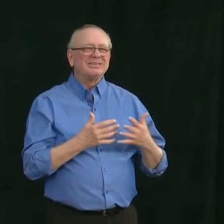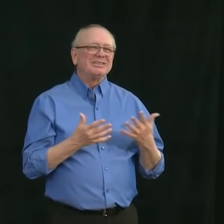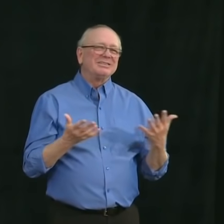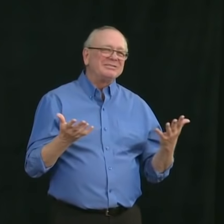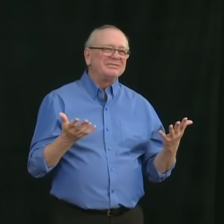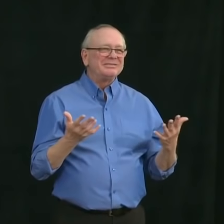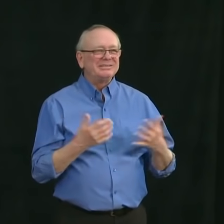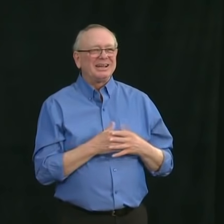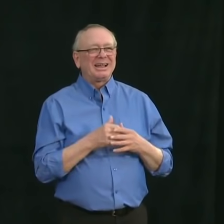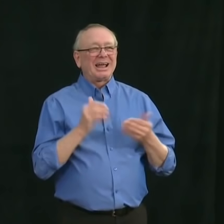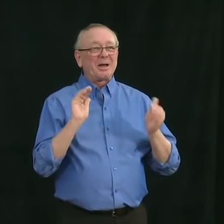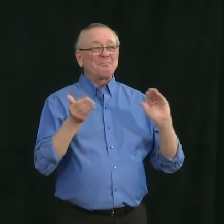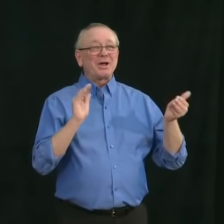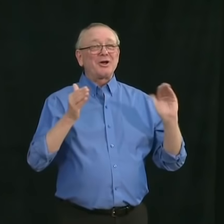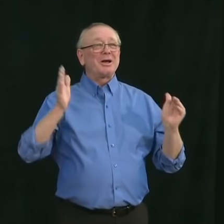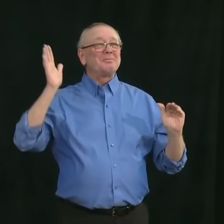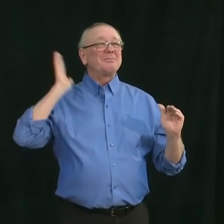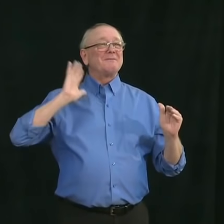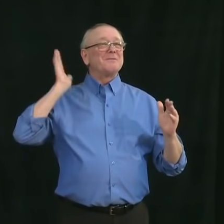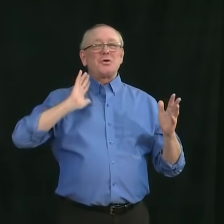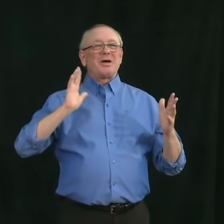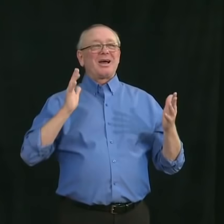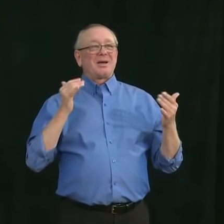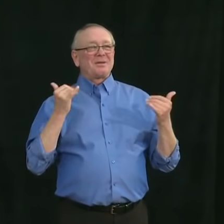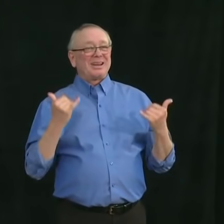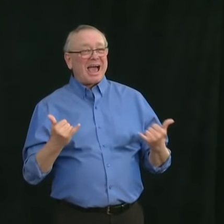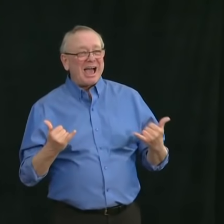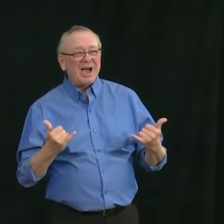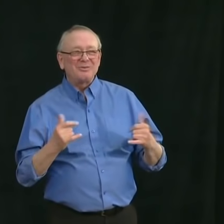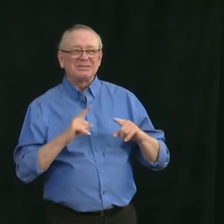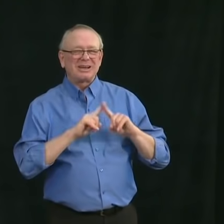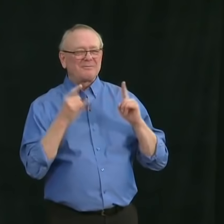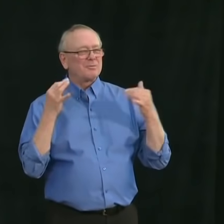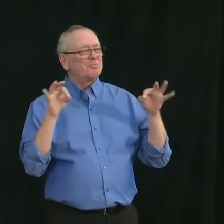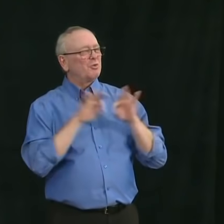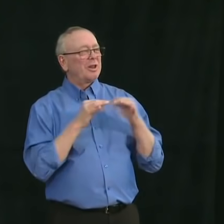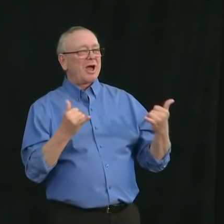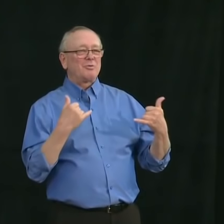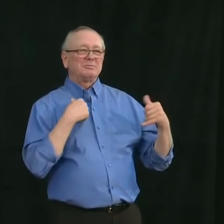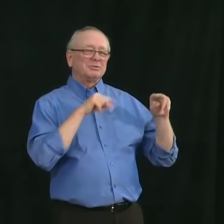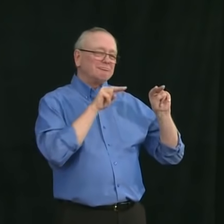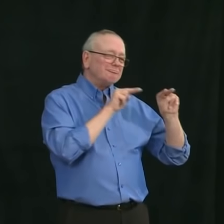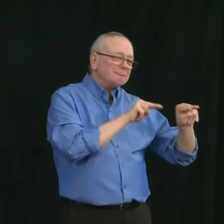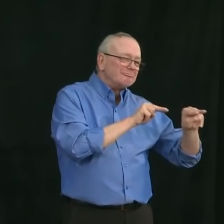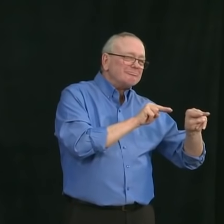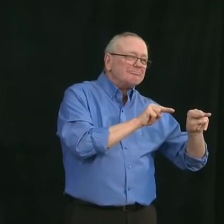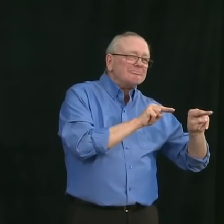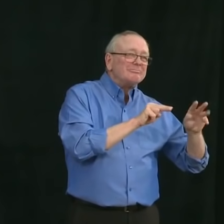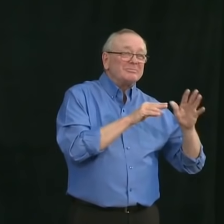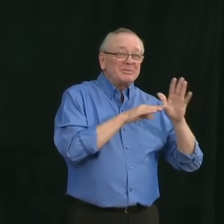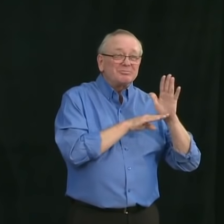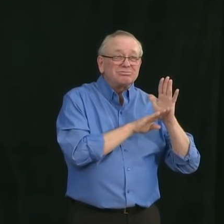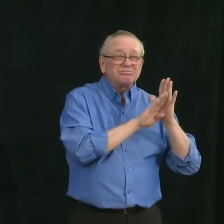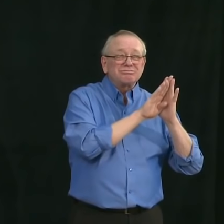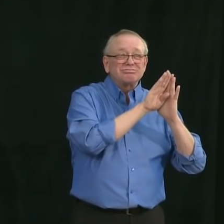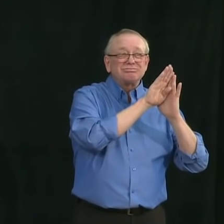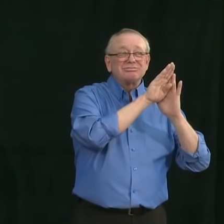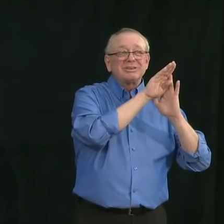before. So we have to watch that trend very carefully and make sure that we are not moving too quickly into